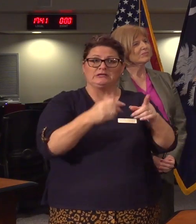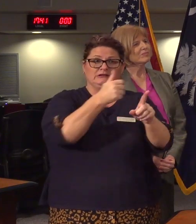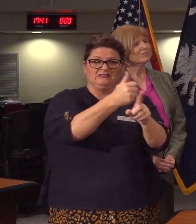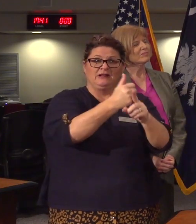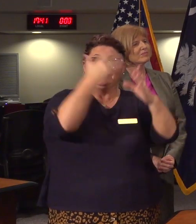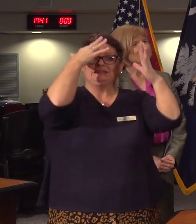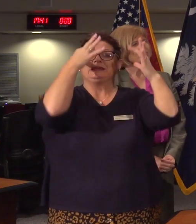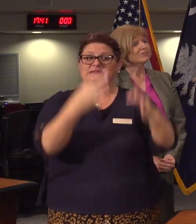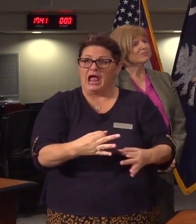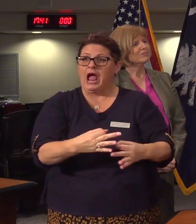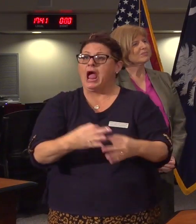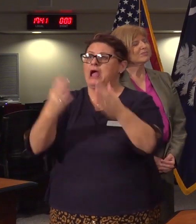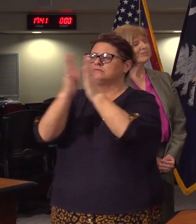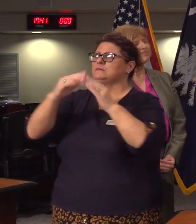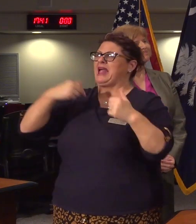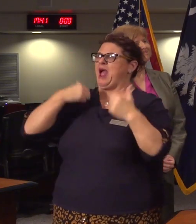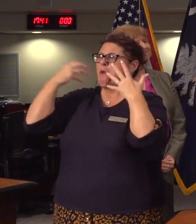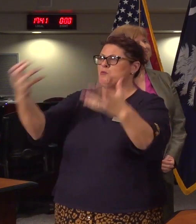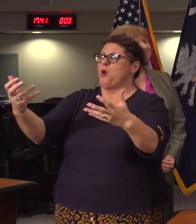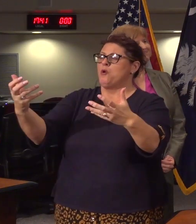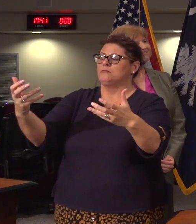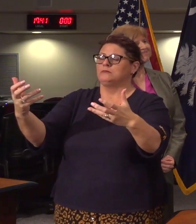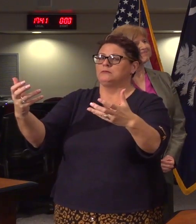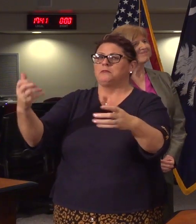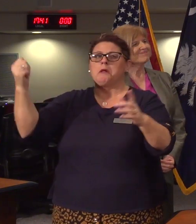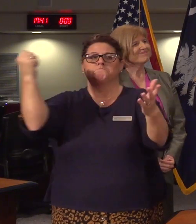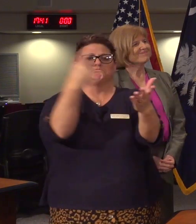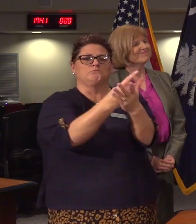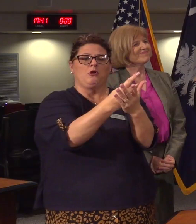told by some national and state leaders?